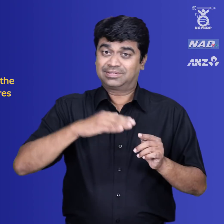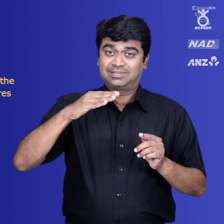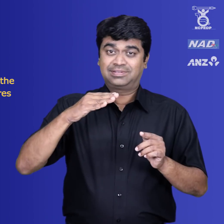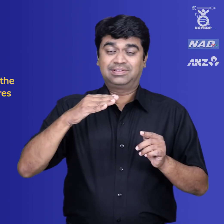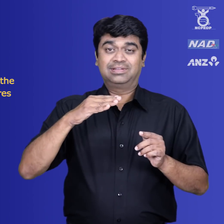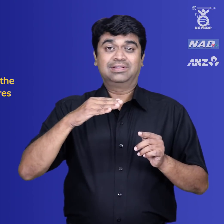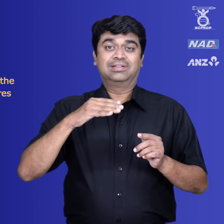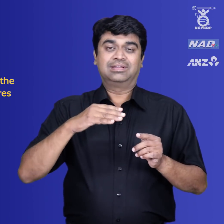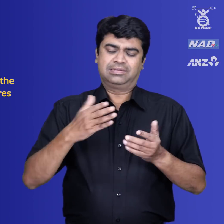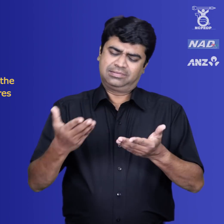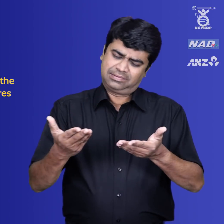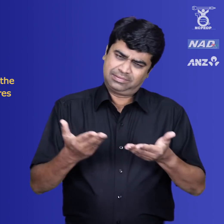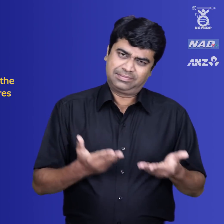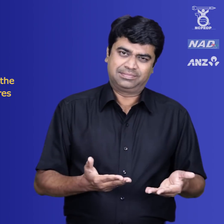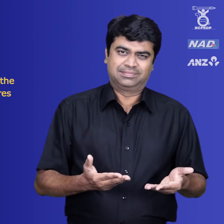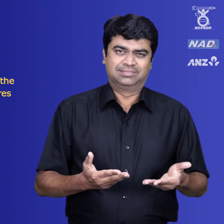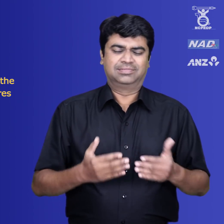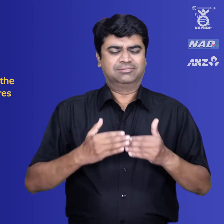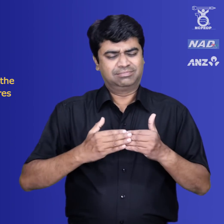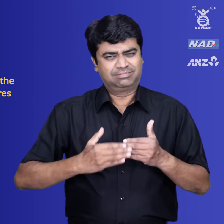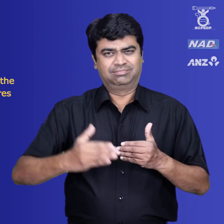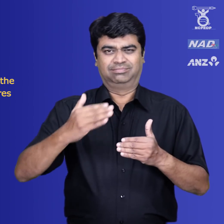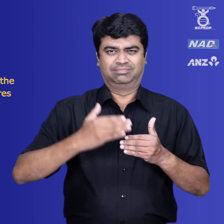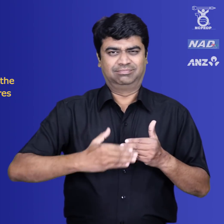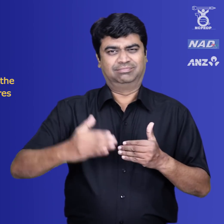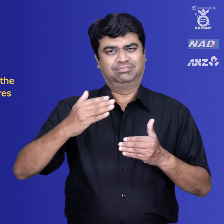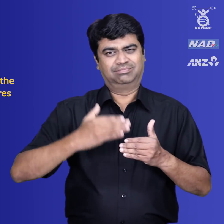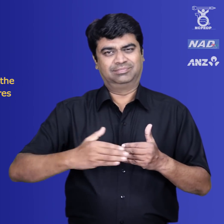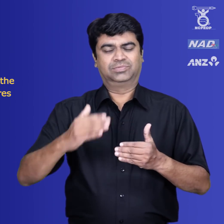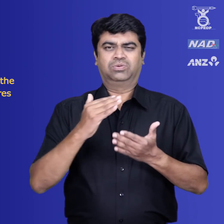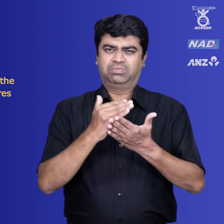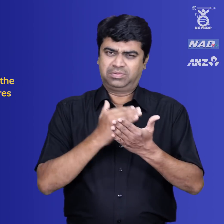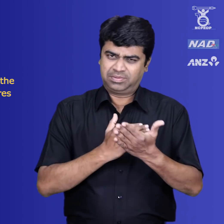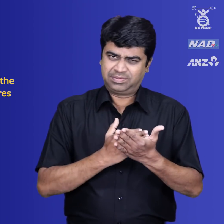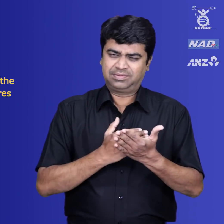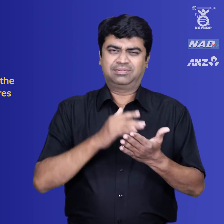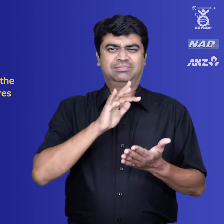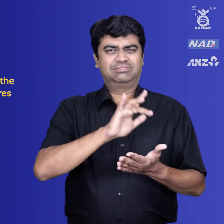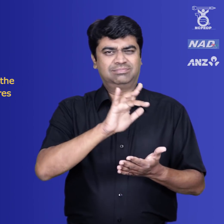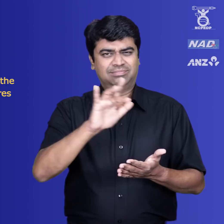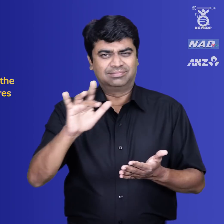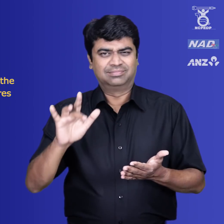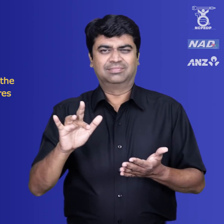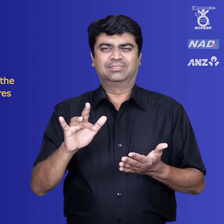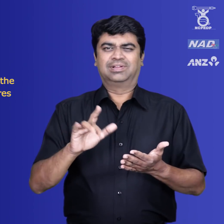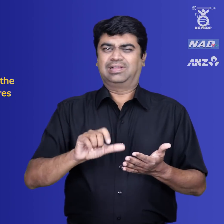ensure participation of persons with disabilities in adult education